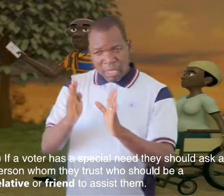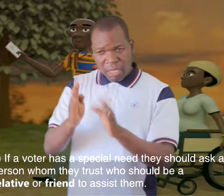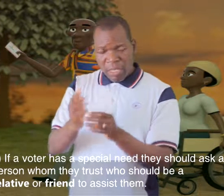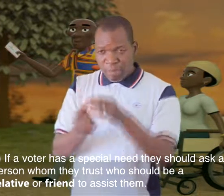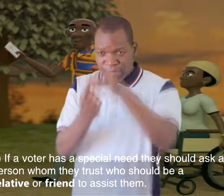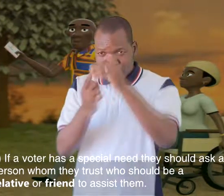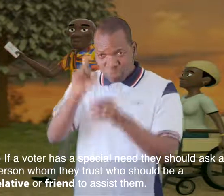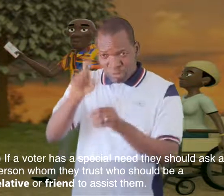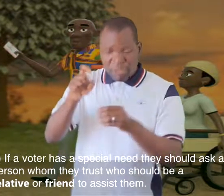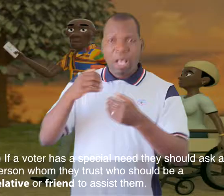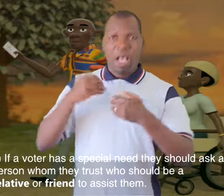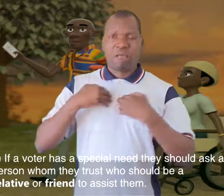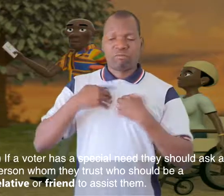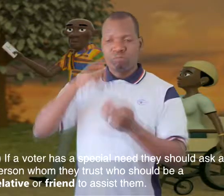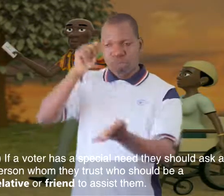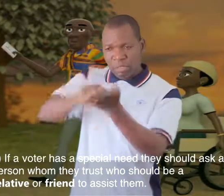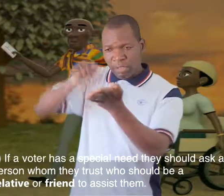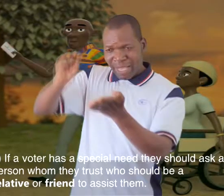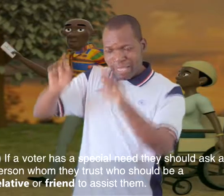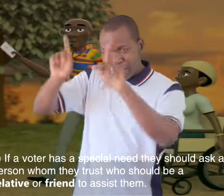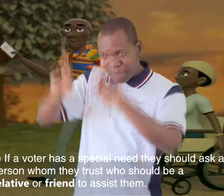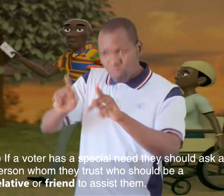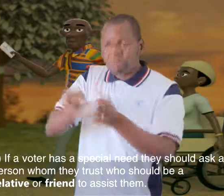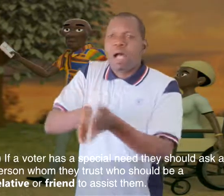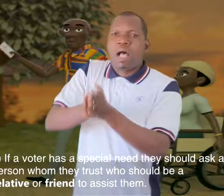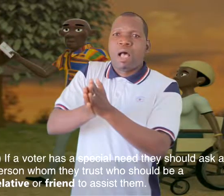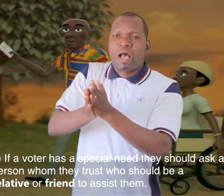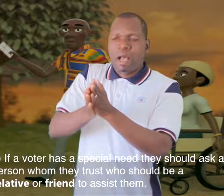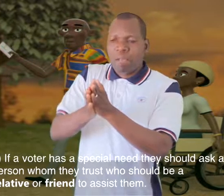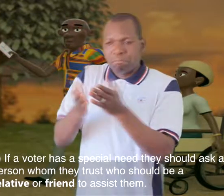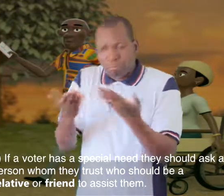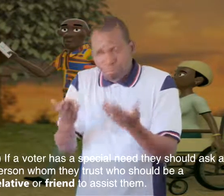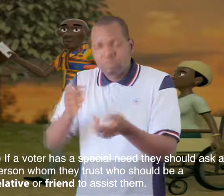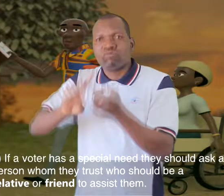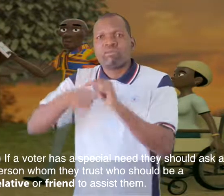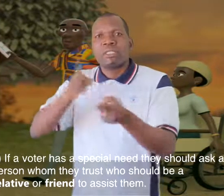should ask a person whom they trust, who should be a relative or friend, to assist them.